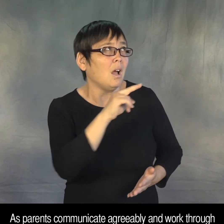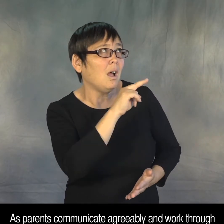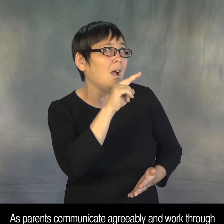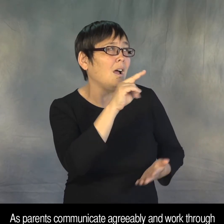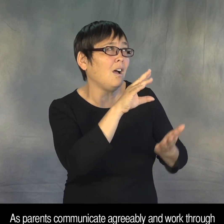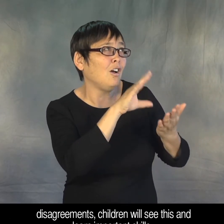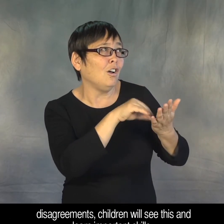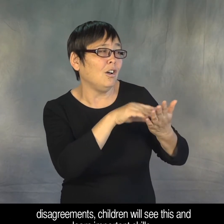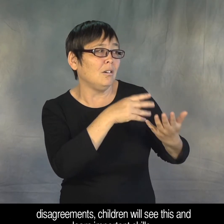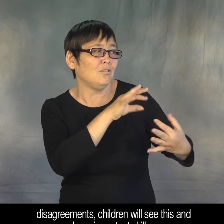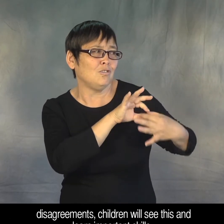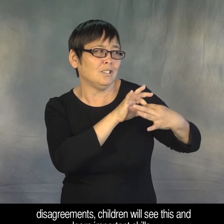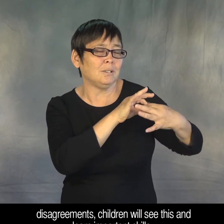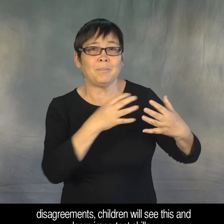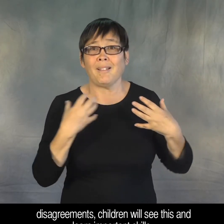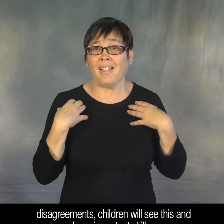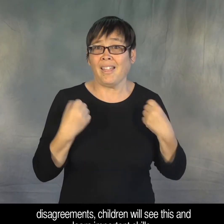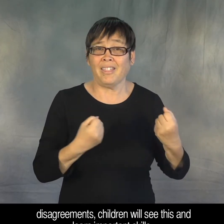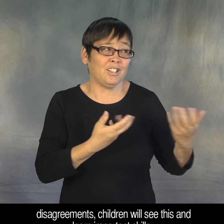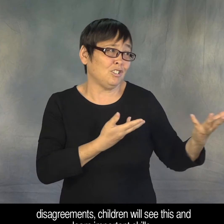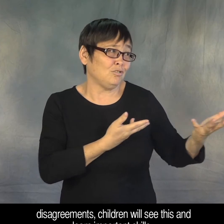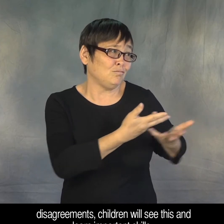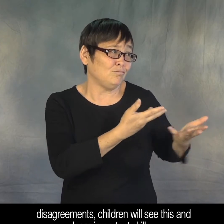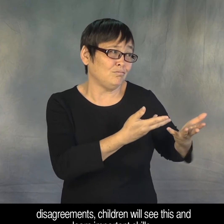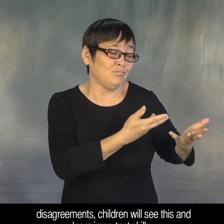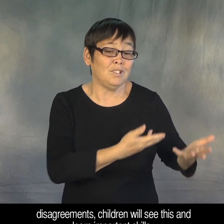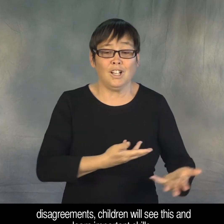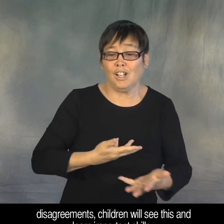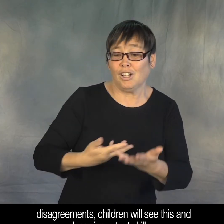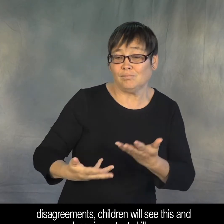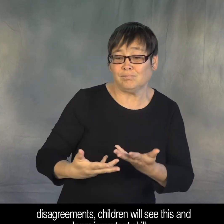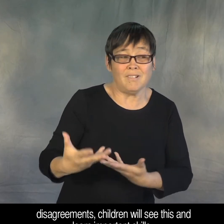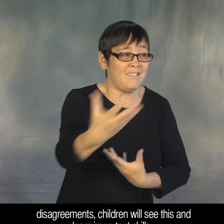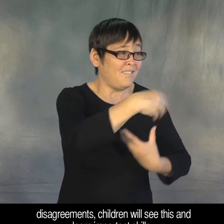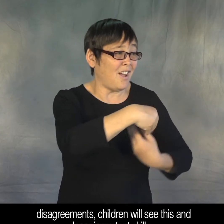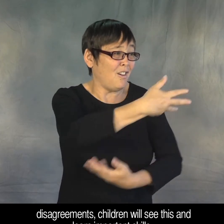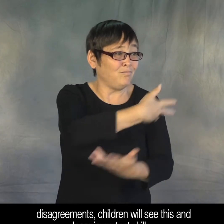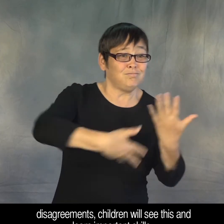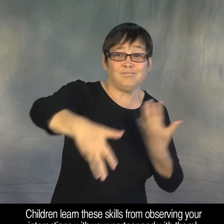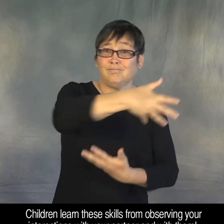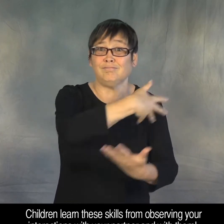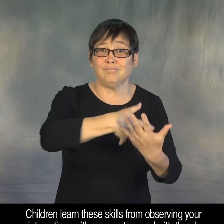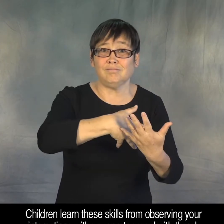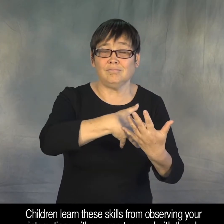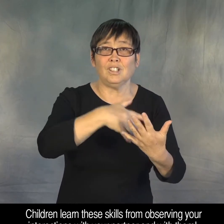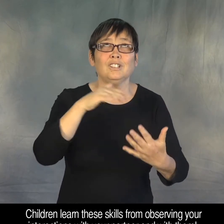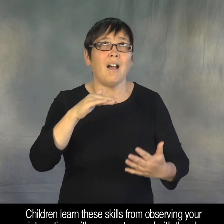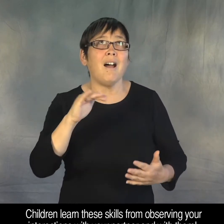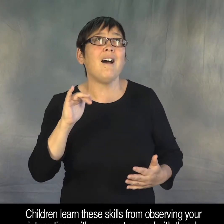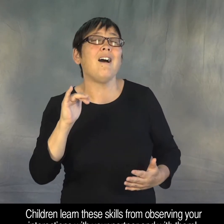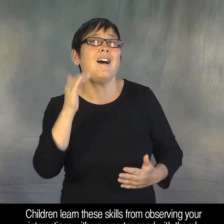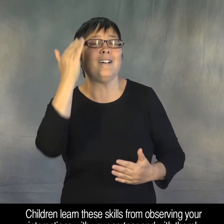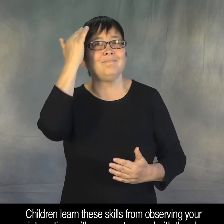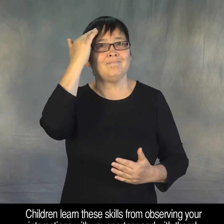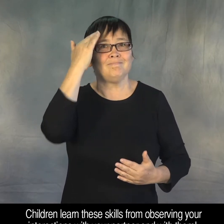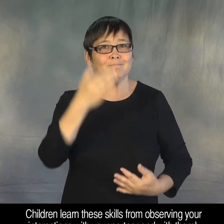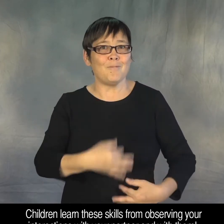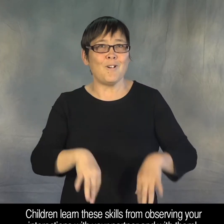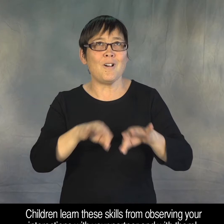through disagreements, children will see this and learn important skills. Children learn these skills from observing your